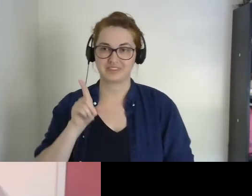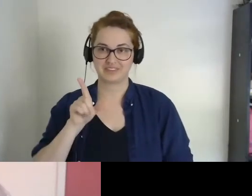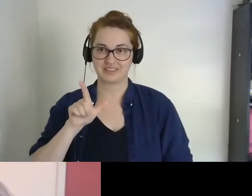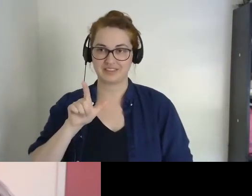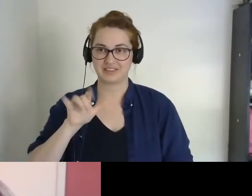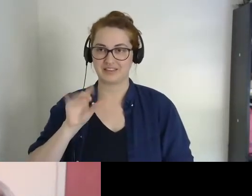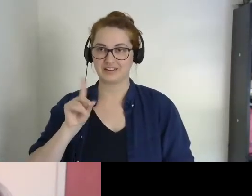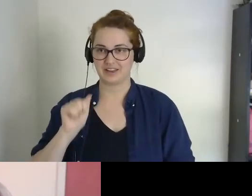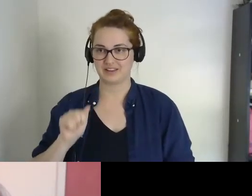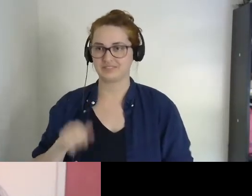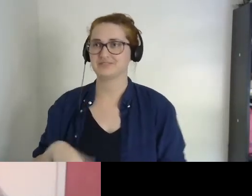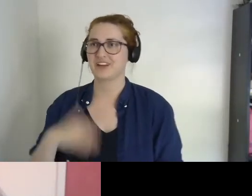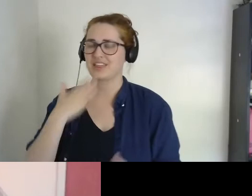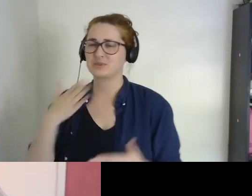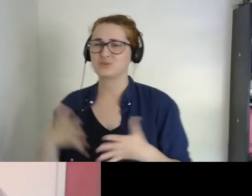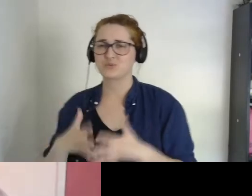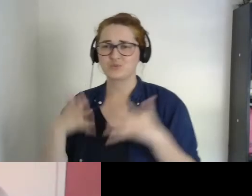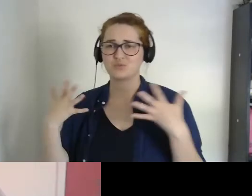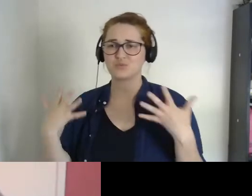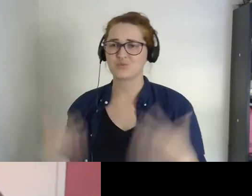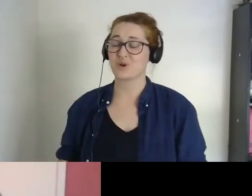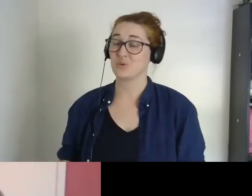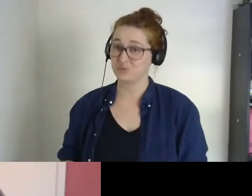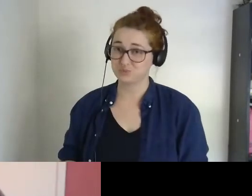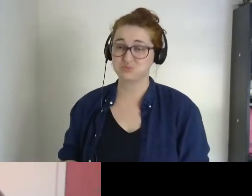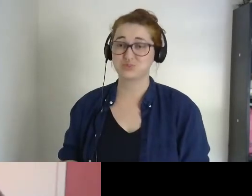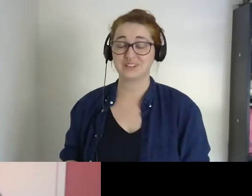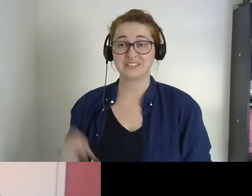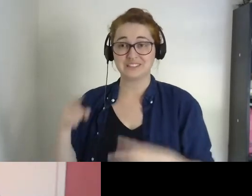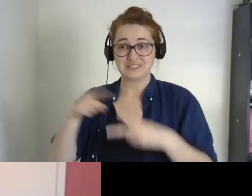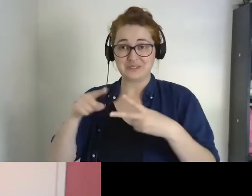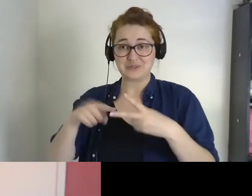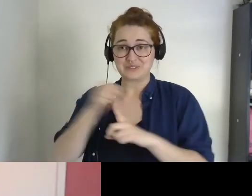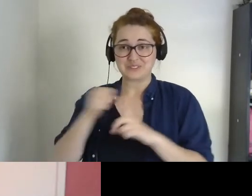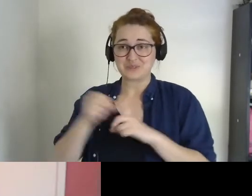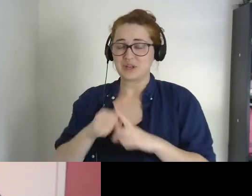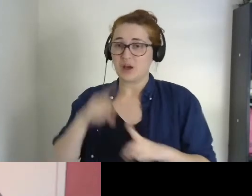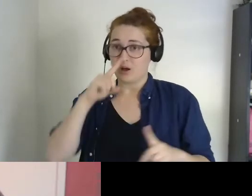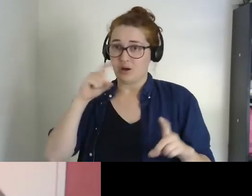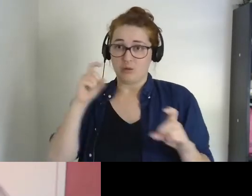Roselle Kim. You took a really complex cases and very succinctly